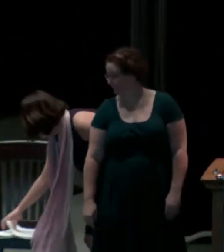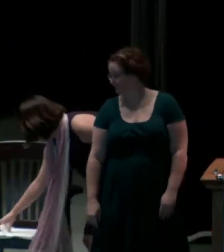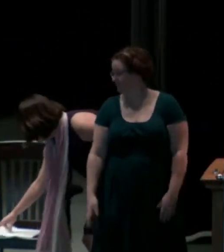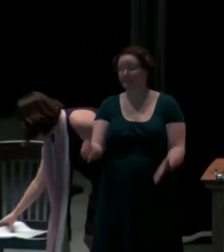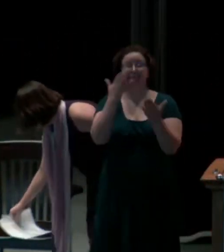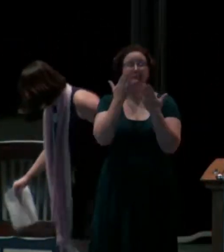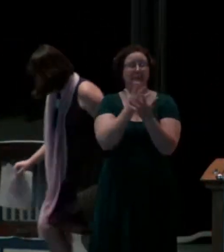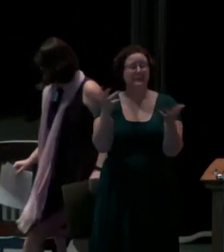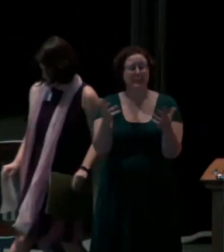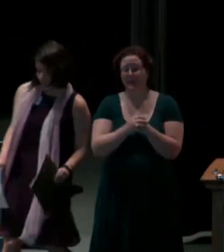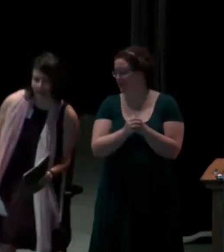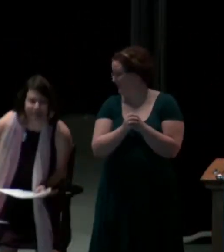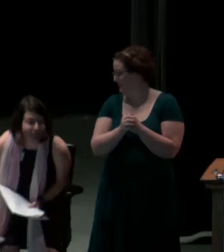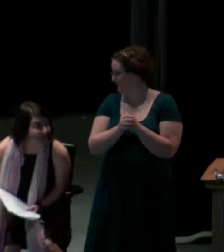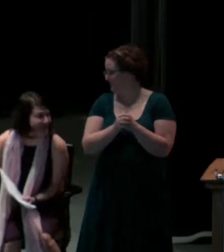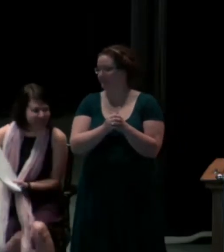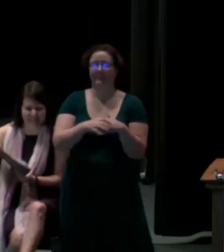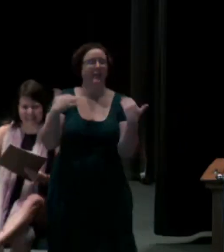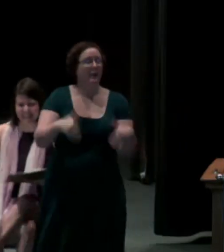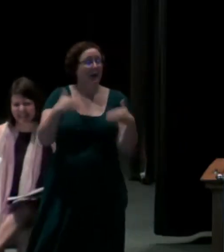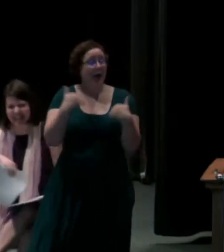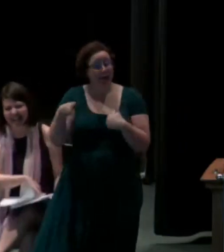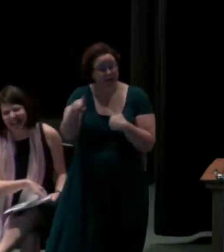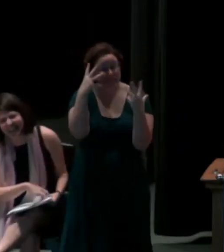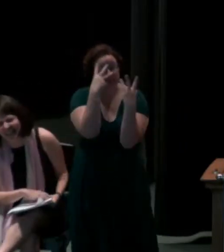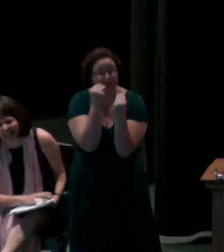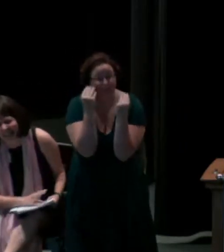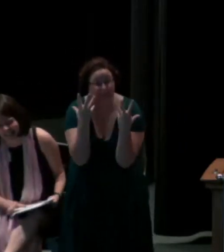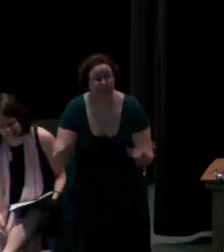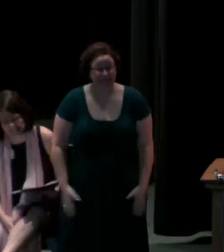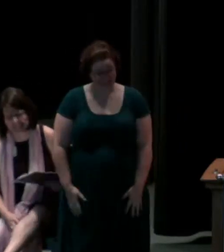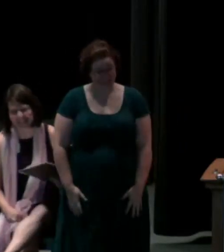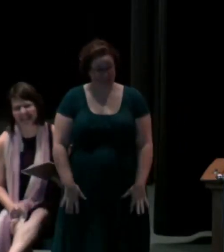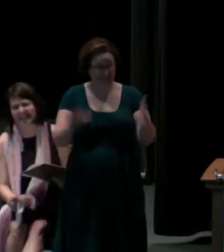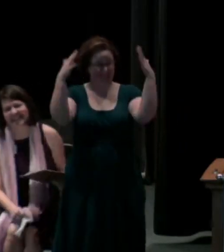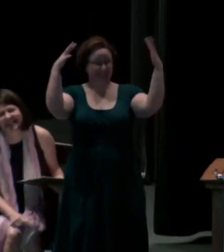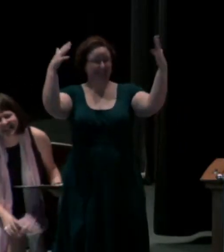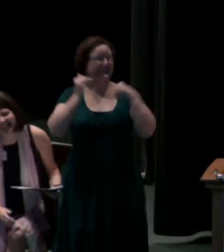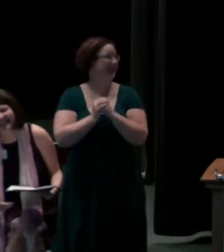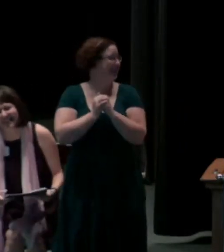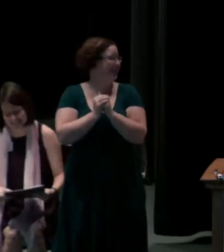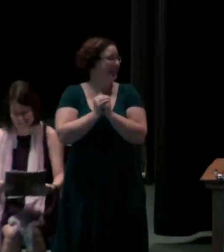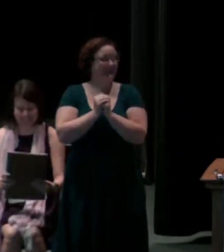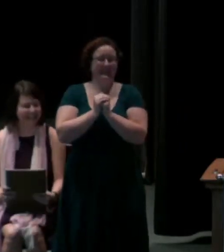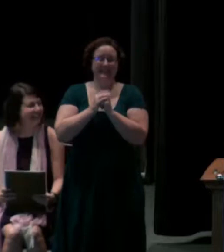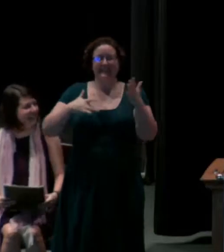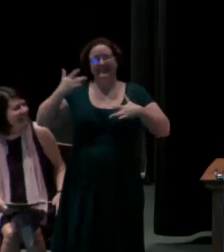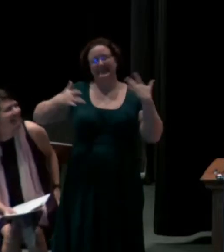Thank you so much, Alexa. Wow, you look beautiful. So thrilled to have you